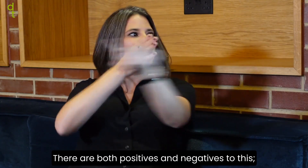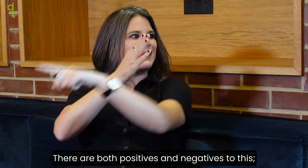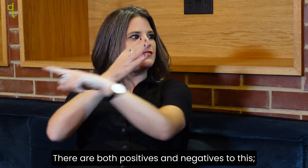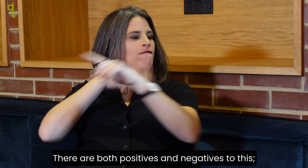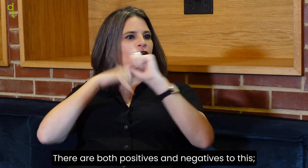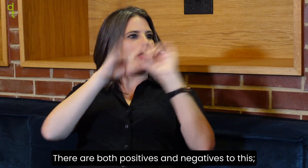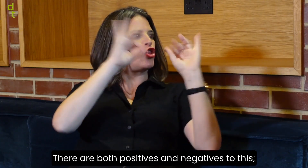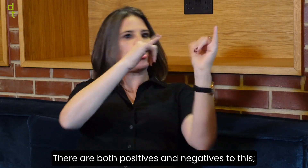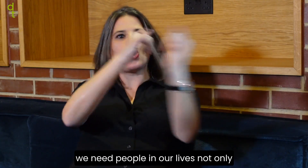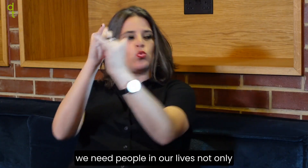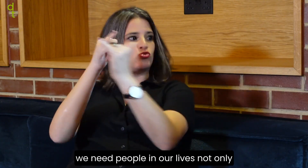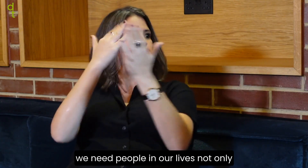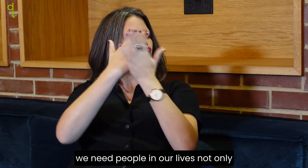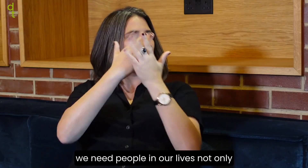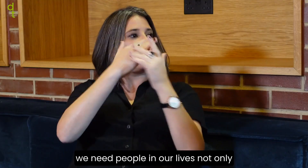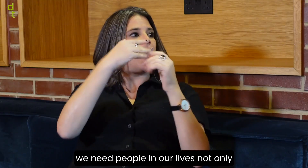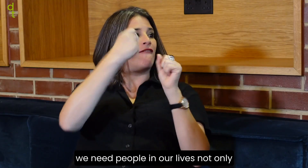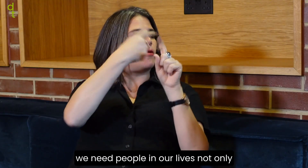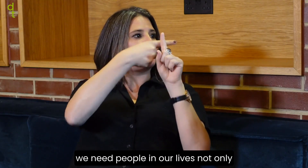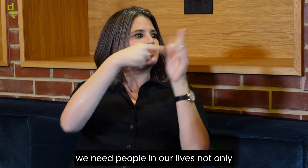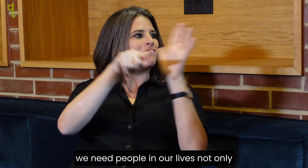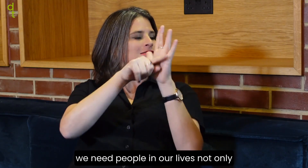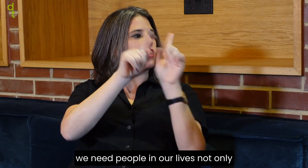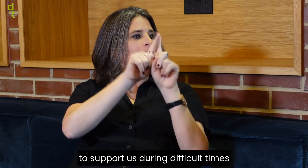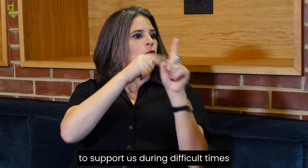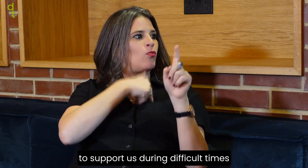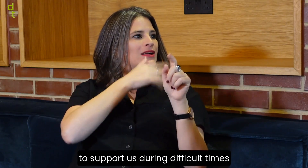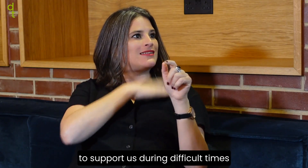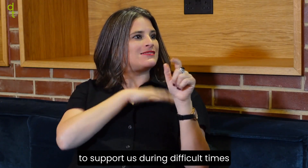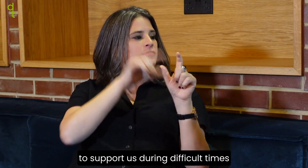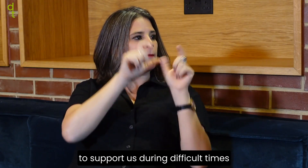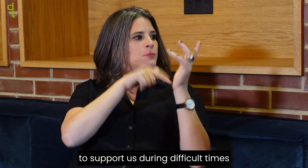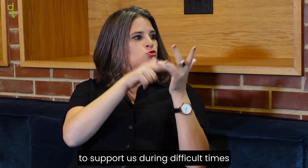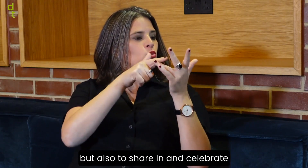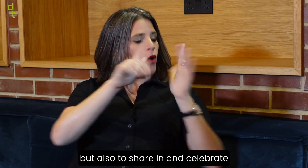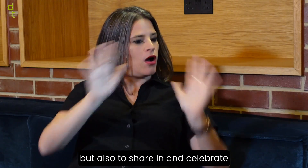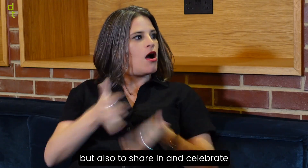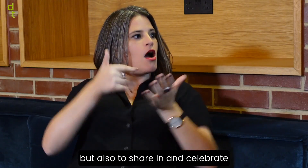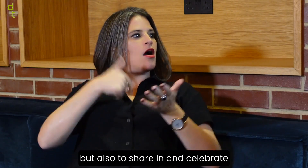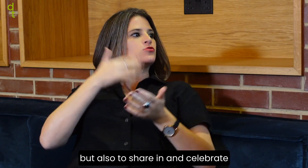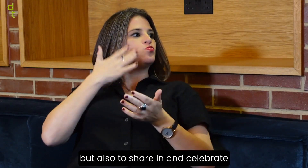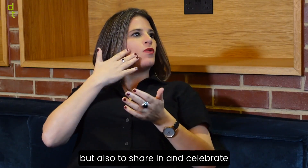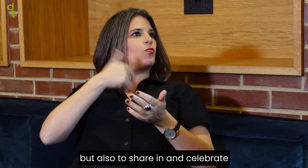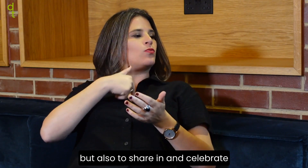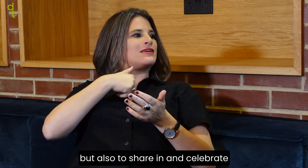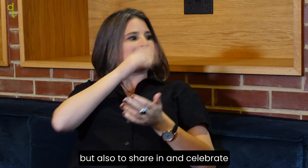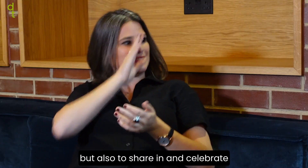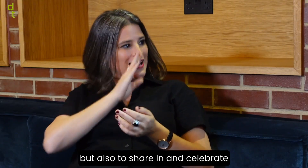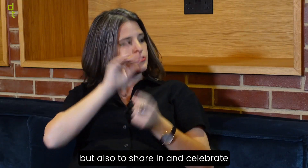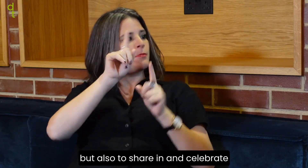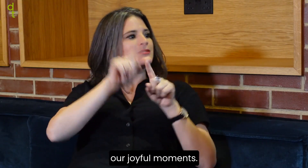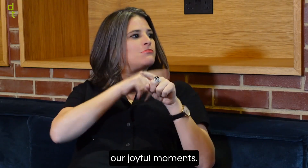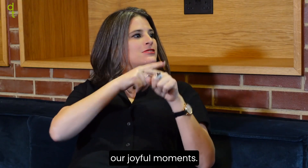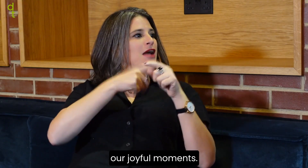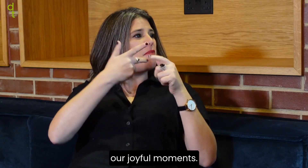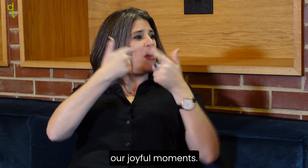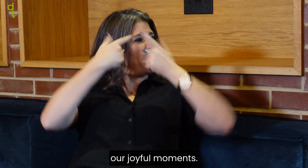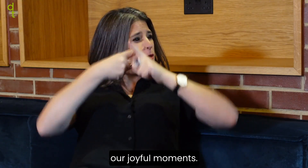and negatives to this. We need people in our lives not only to support us during difficult times, but also to share in and celebrate our joyful